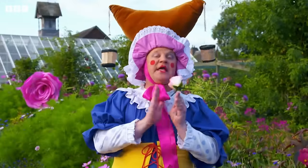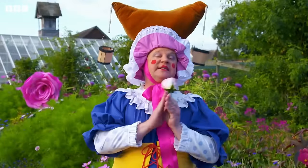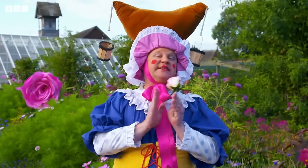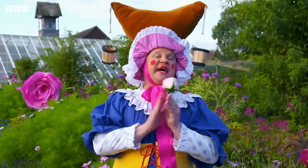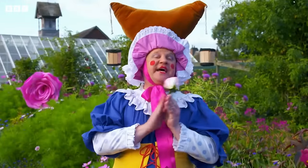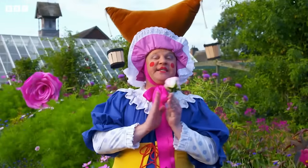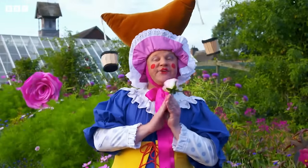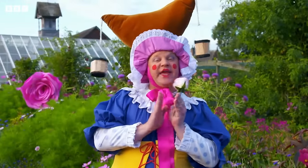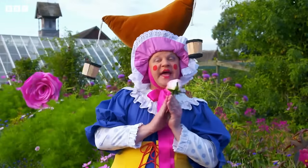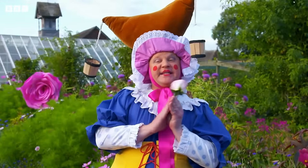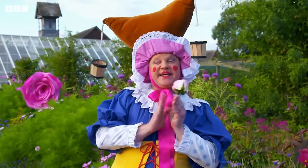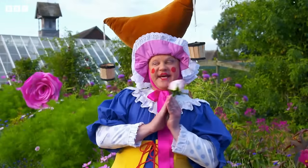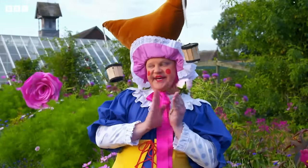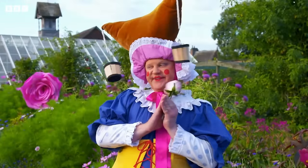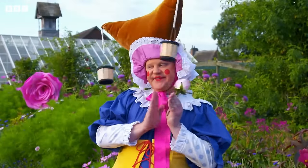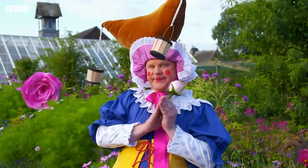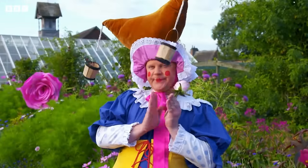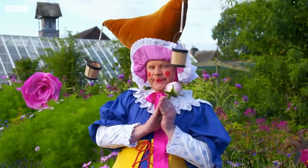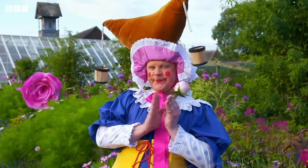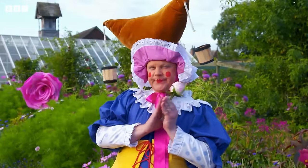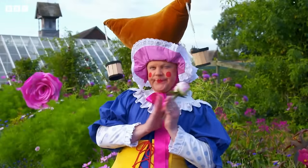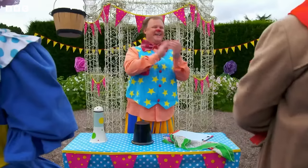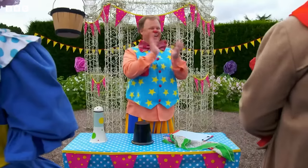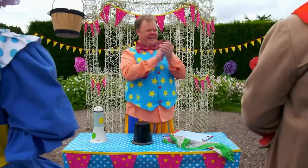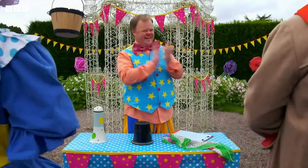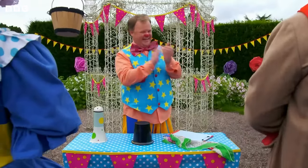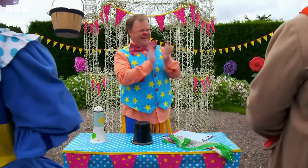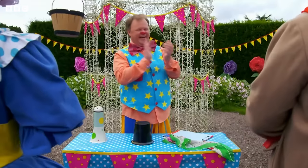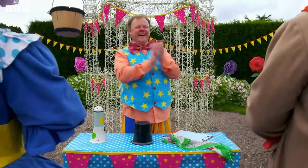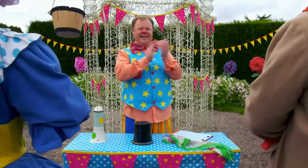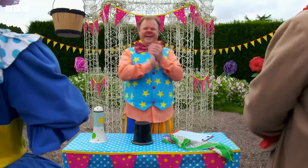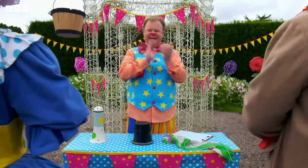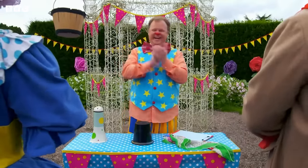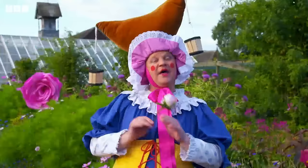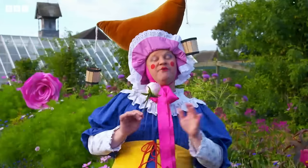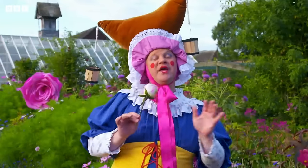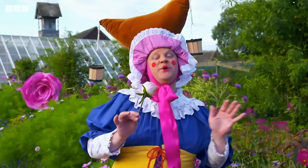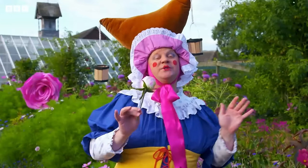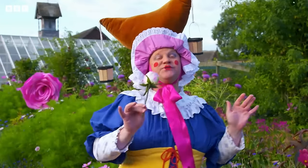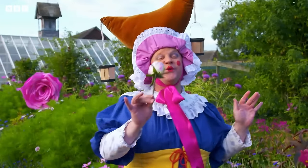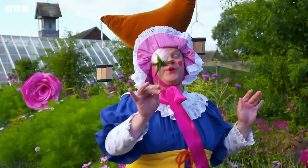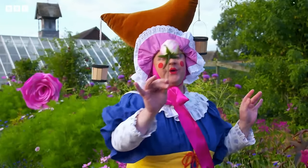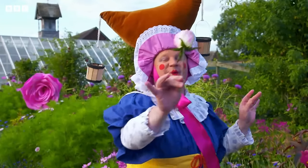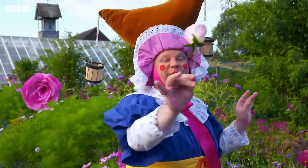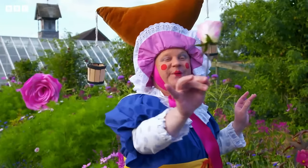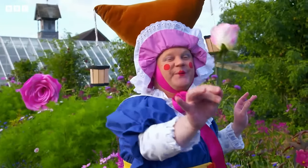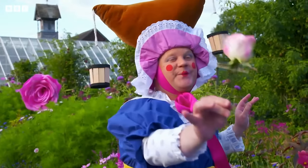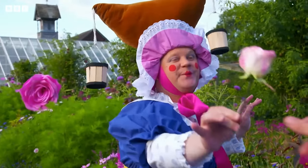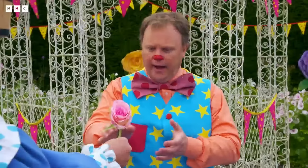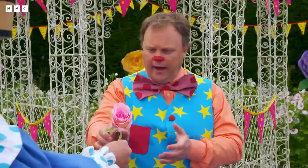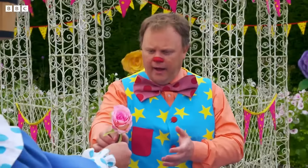Well done, Grandad. Well done. A rose for you.